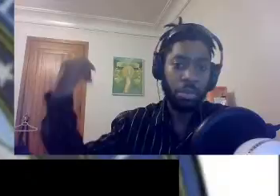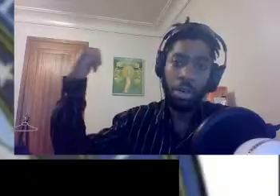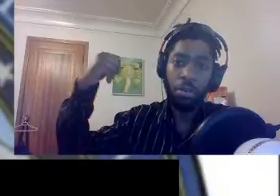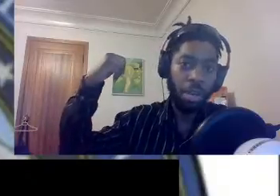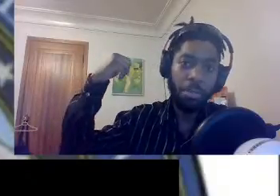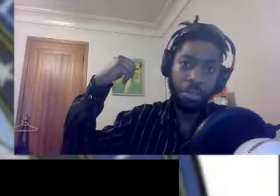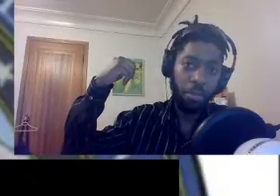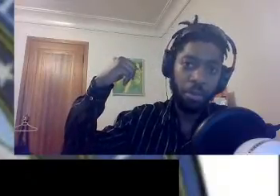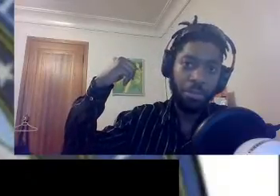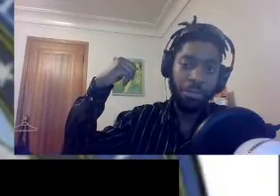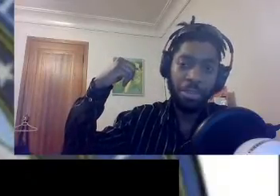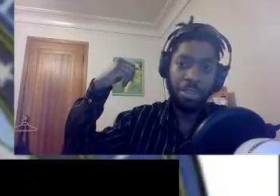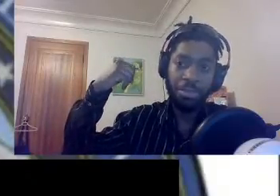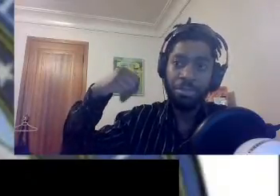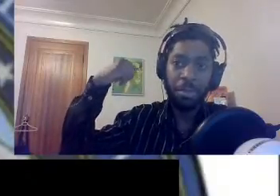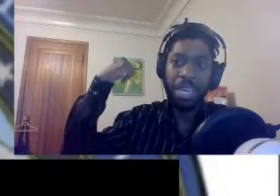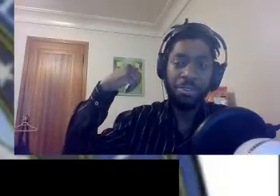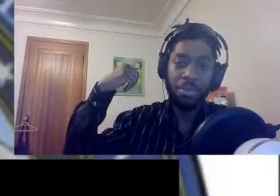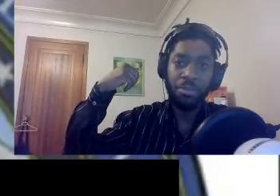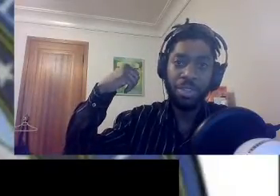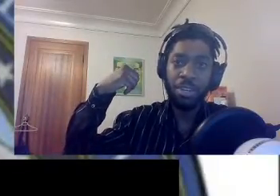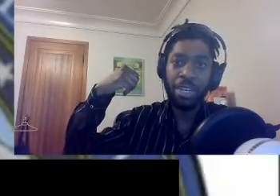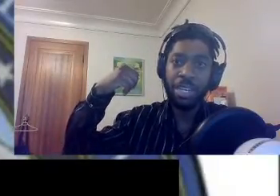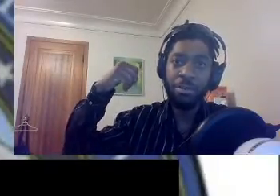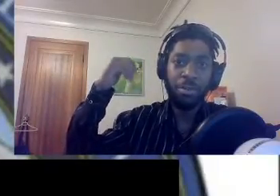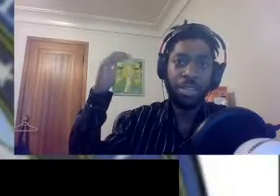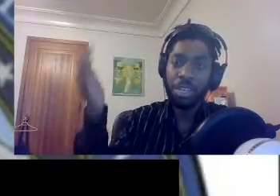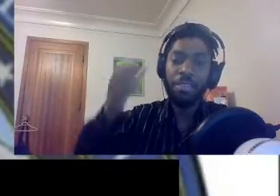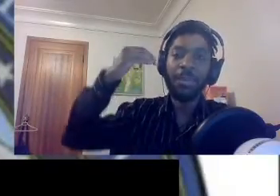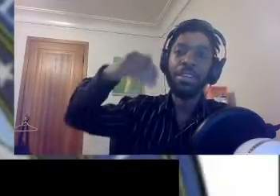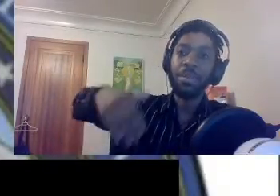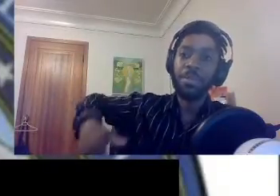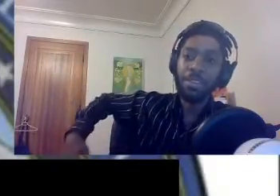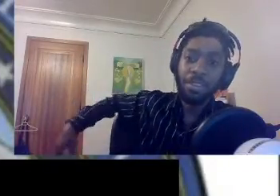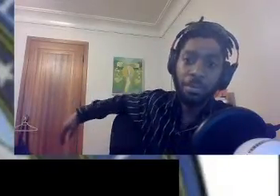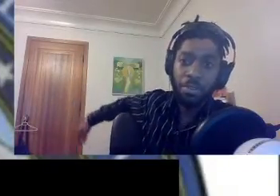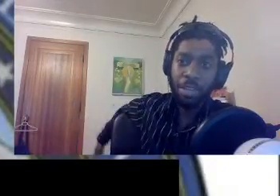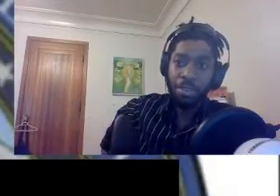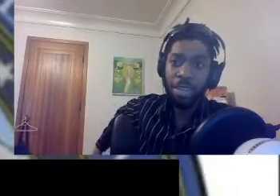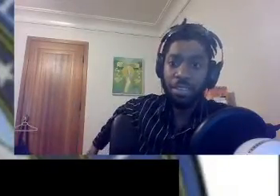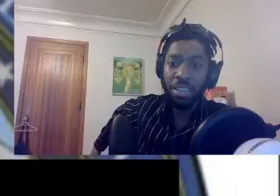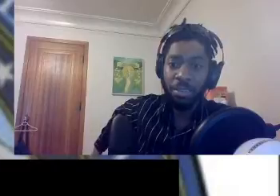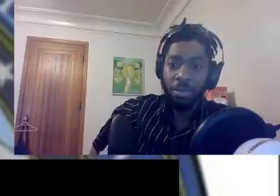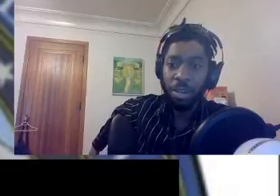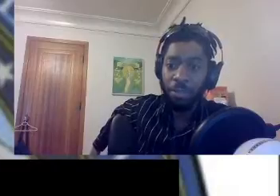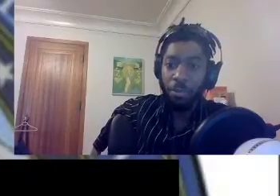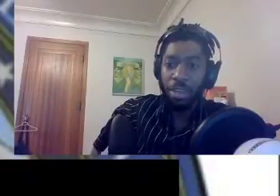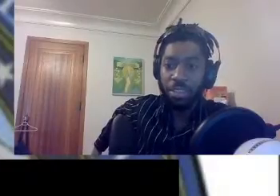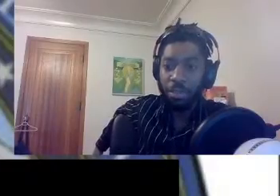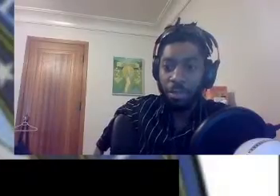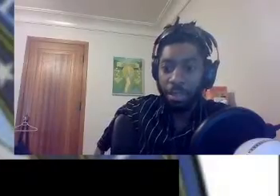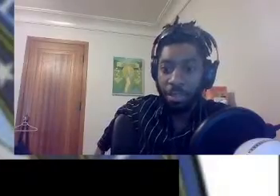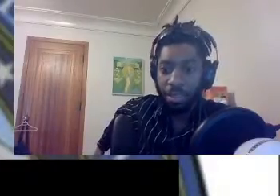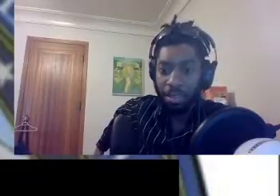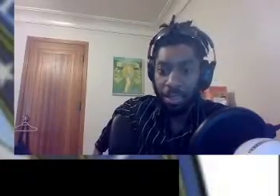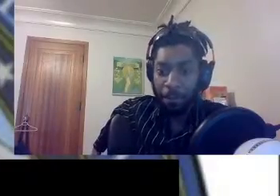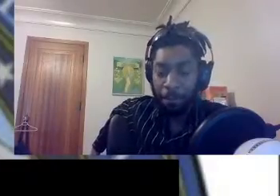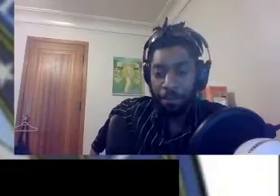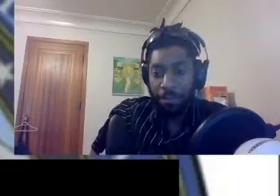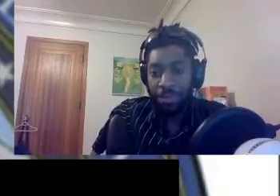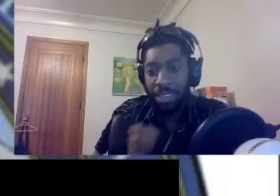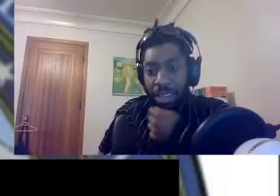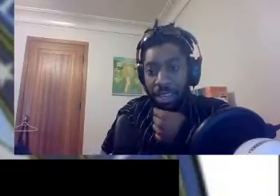I will go grab my sword from the back room over there, and I will cut somebody up to protect their right to say whatever they want, That's the